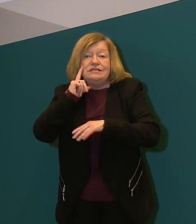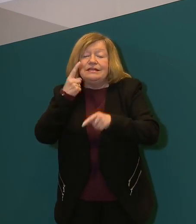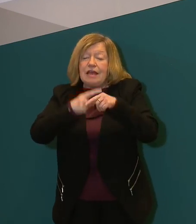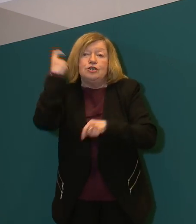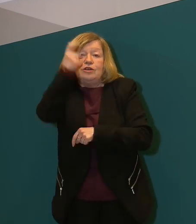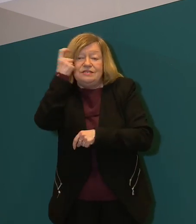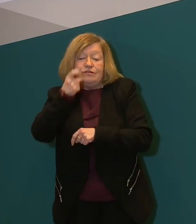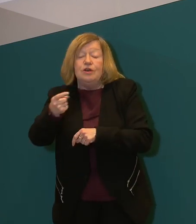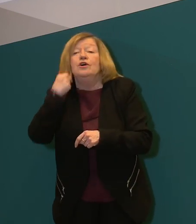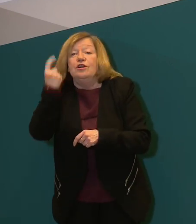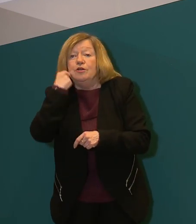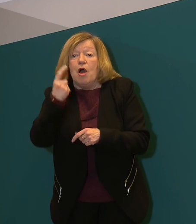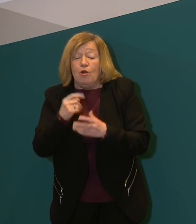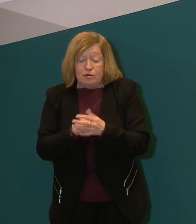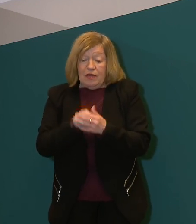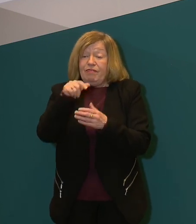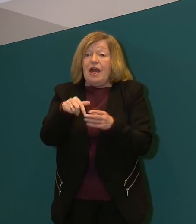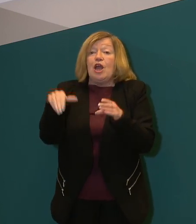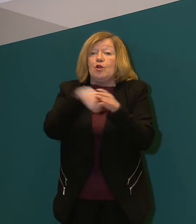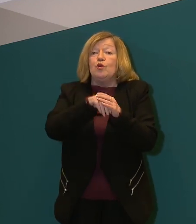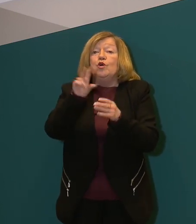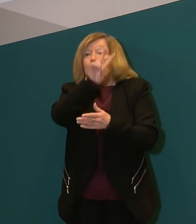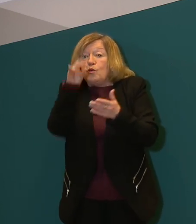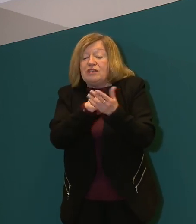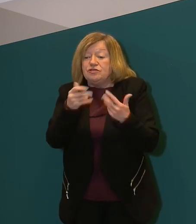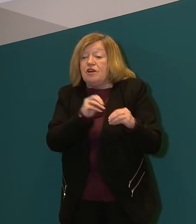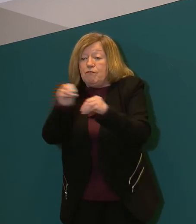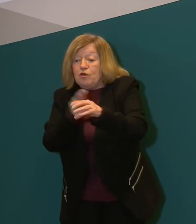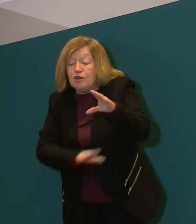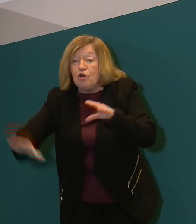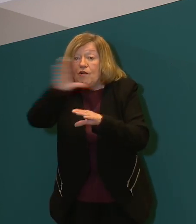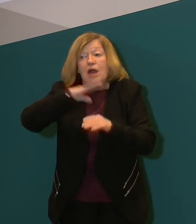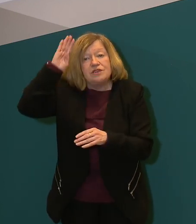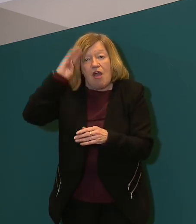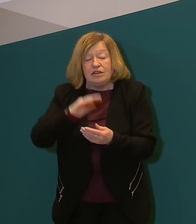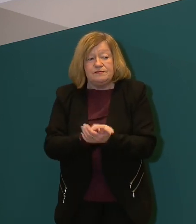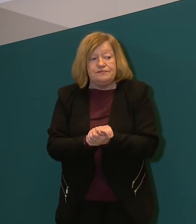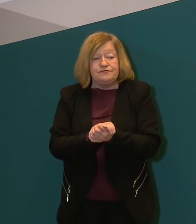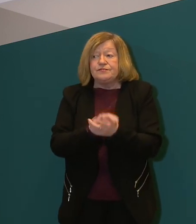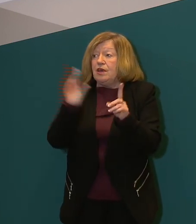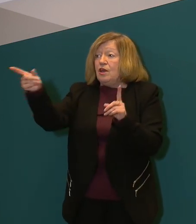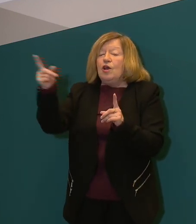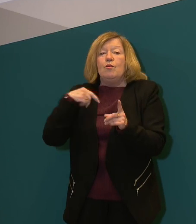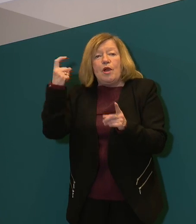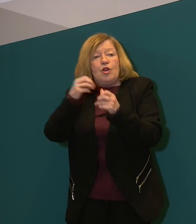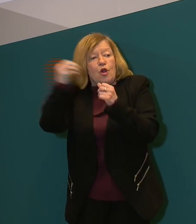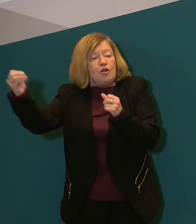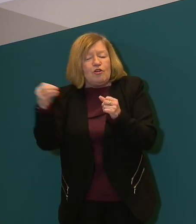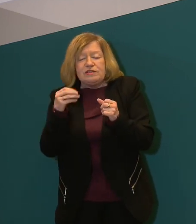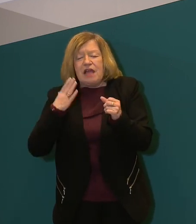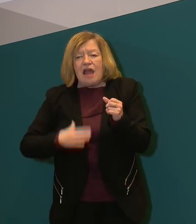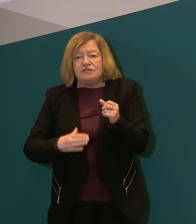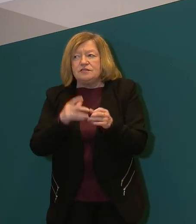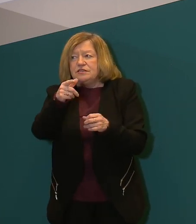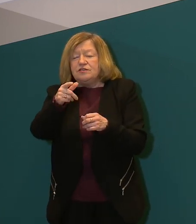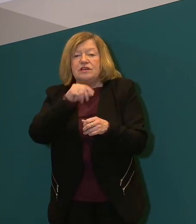again tomorrow, and that will include questions of movement on the island. And just what about the other side of that equation? I mean, if you